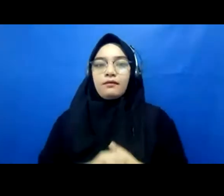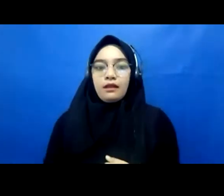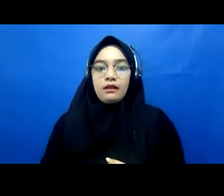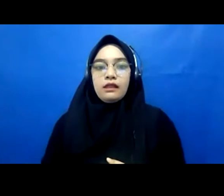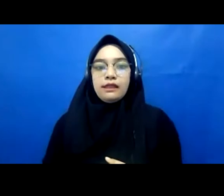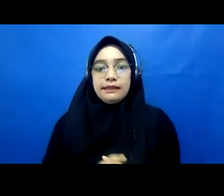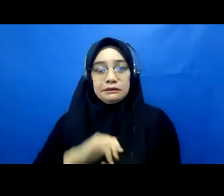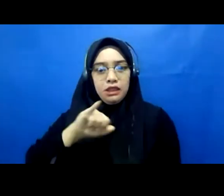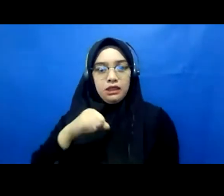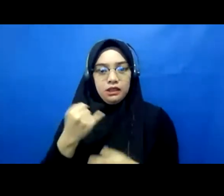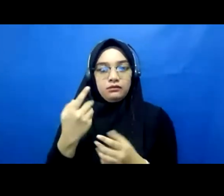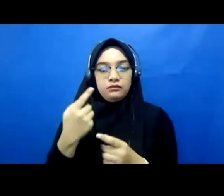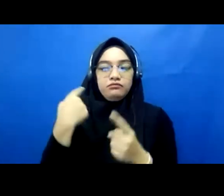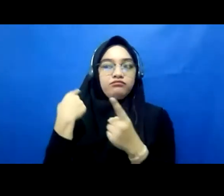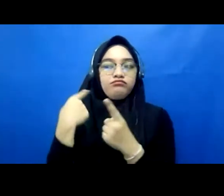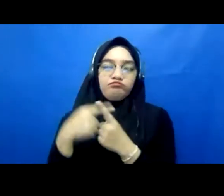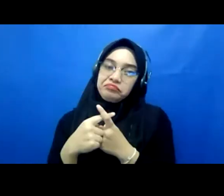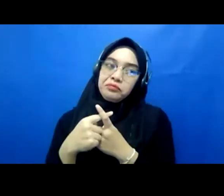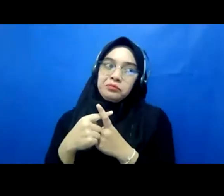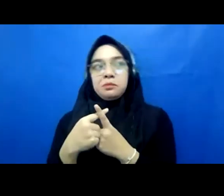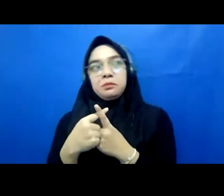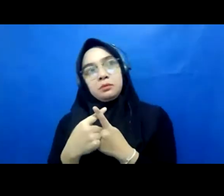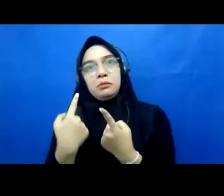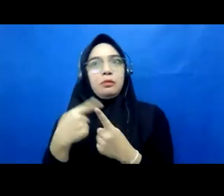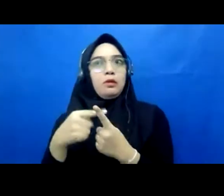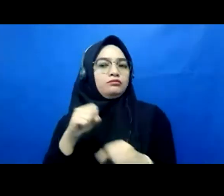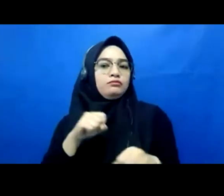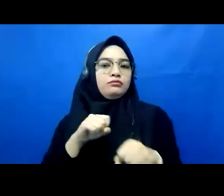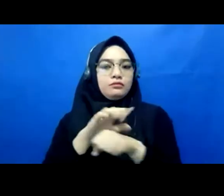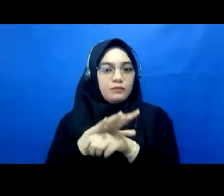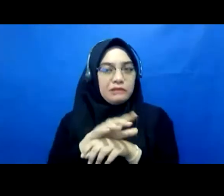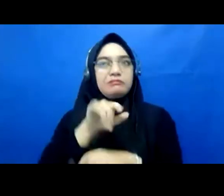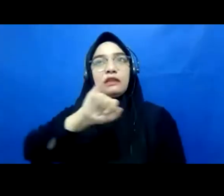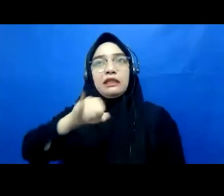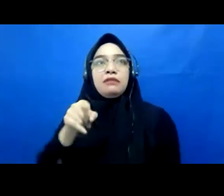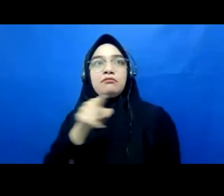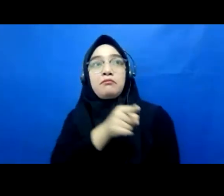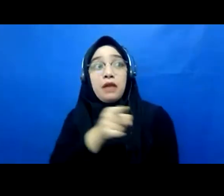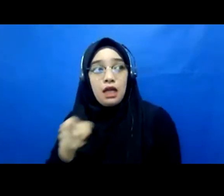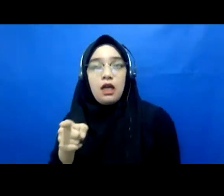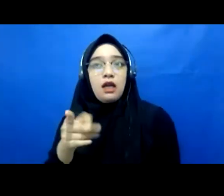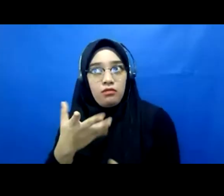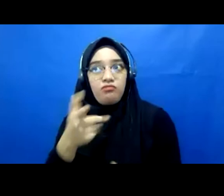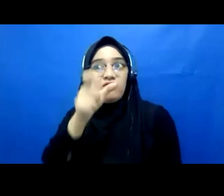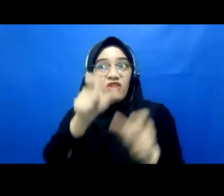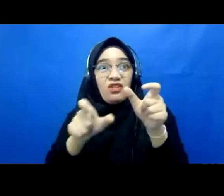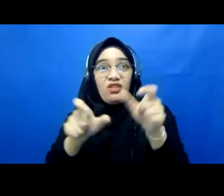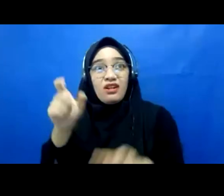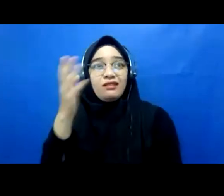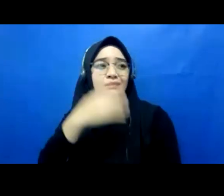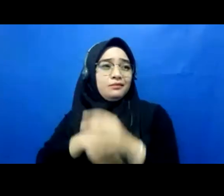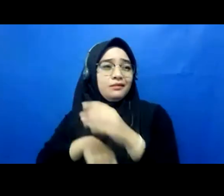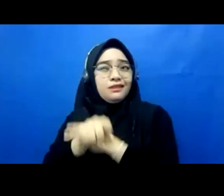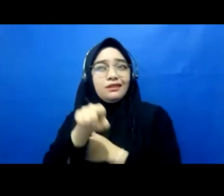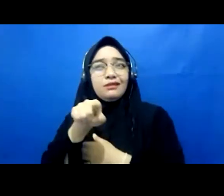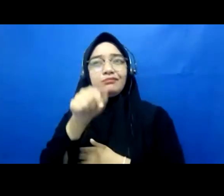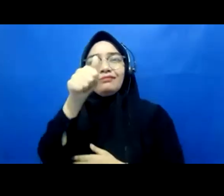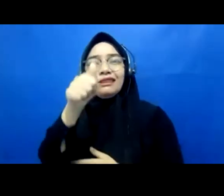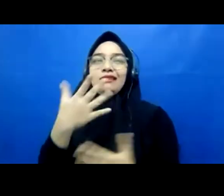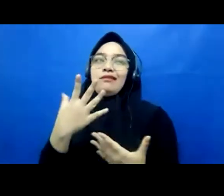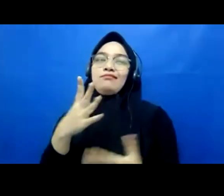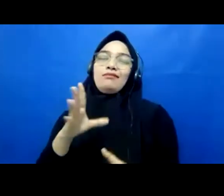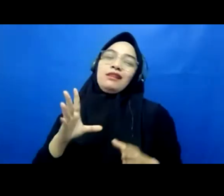that they are then accepted for who they are and not asked to adapt or change their